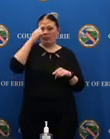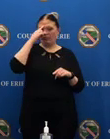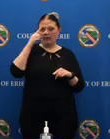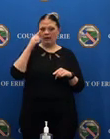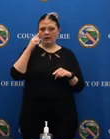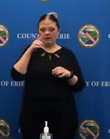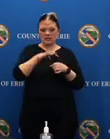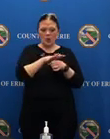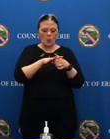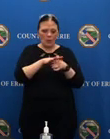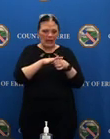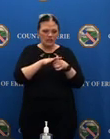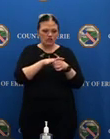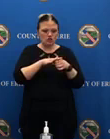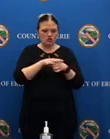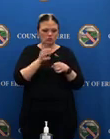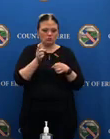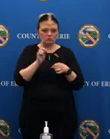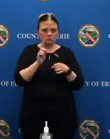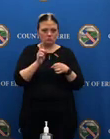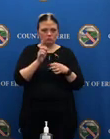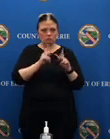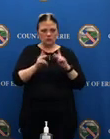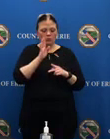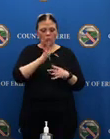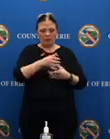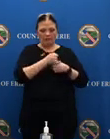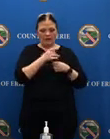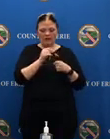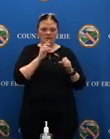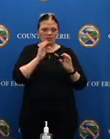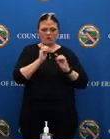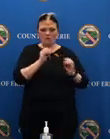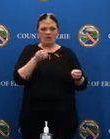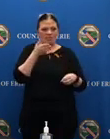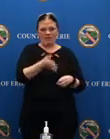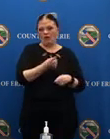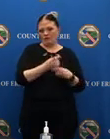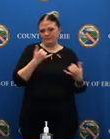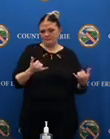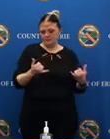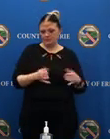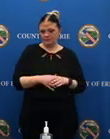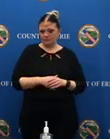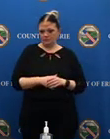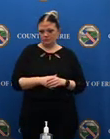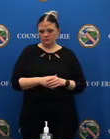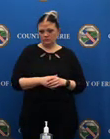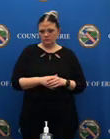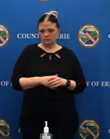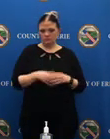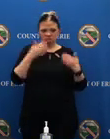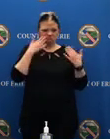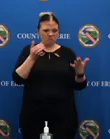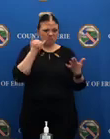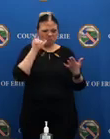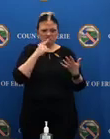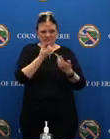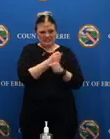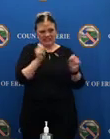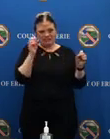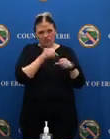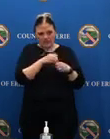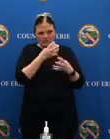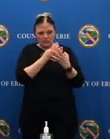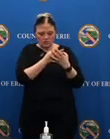a location where people are going to get COVID-19. There are no cases at this point. I don't know if they're safer in the